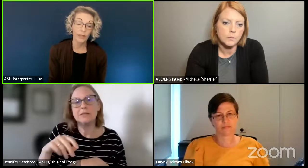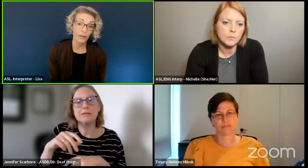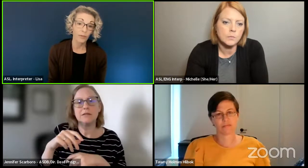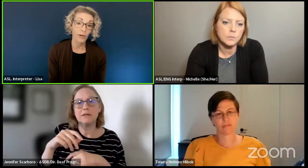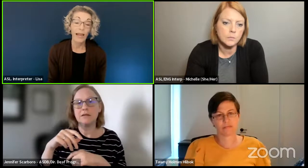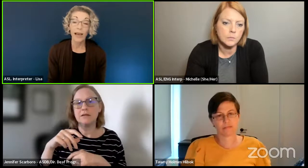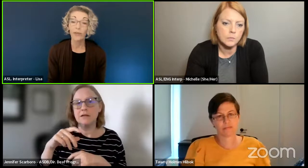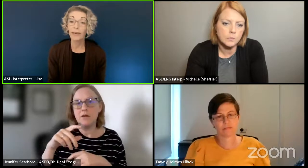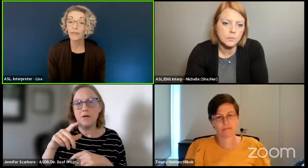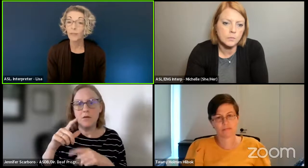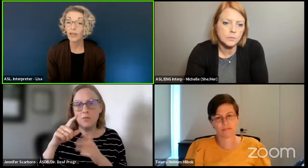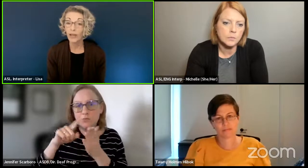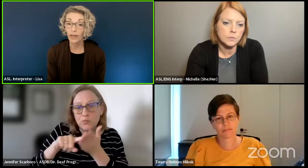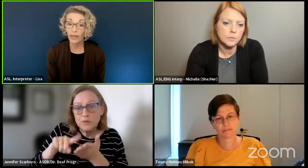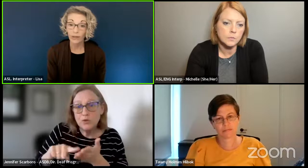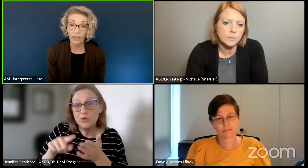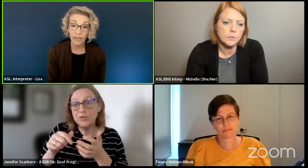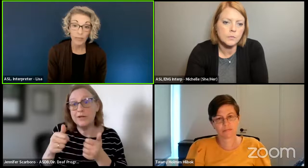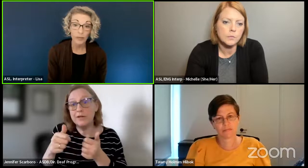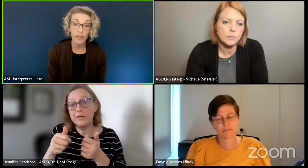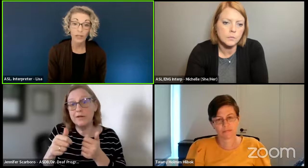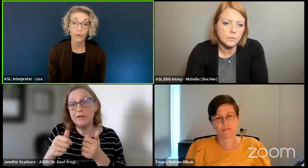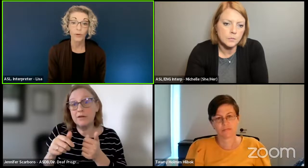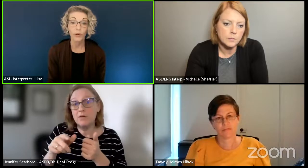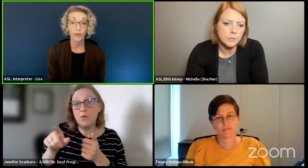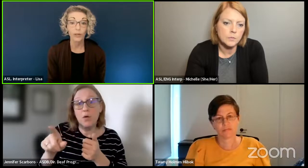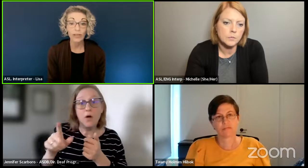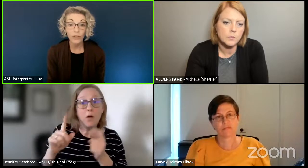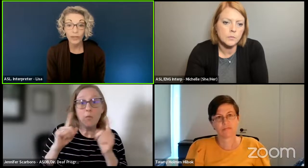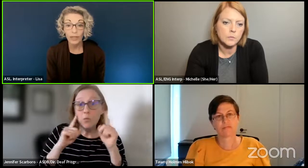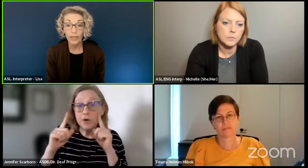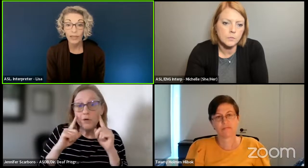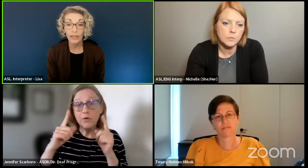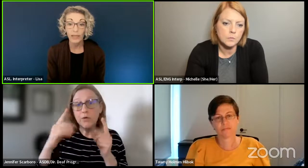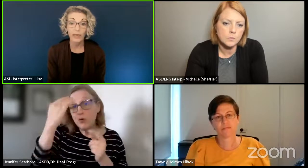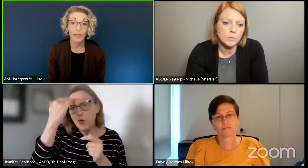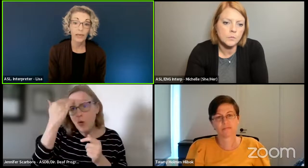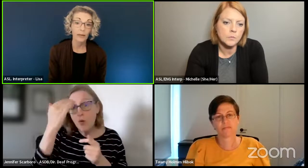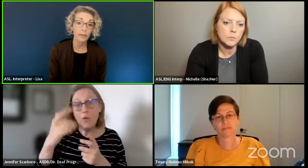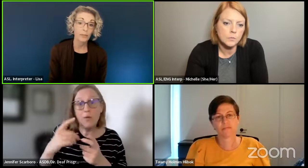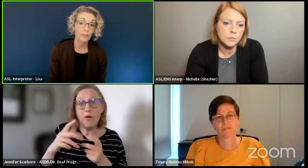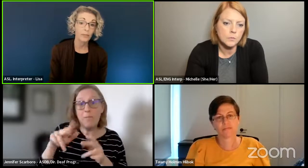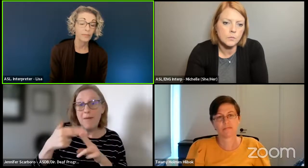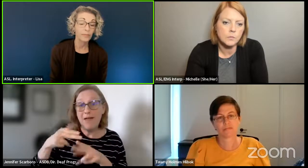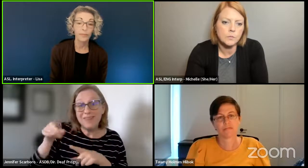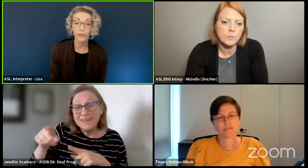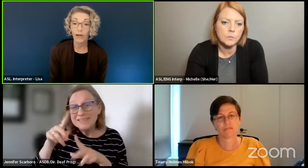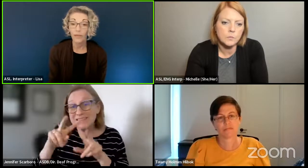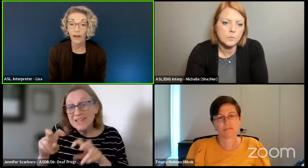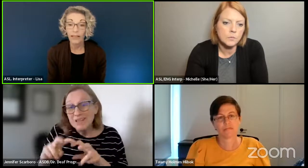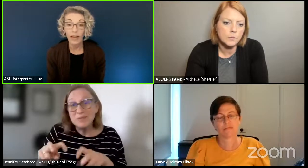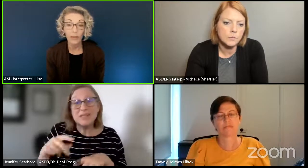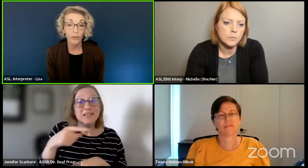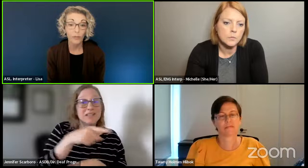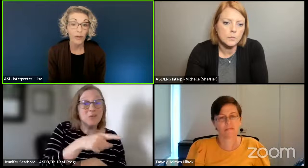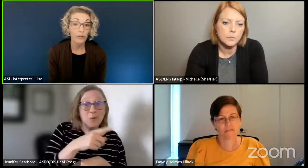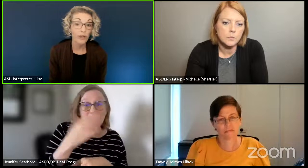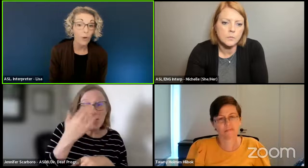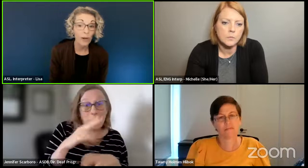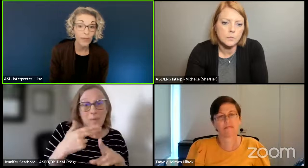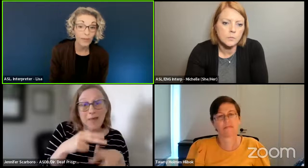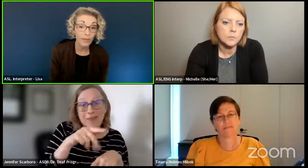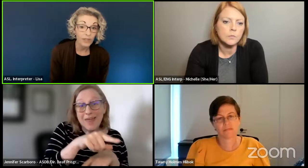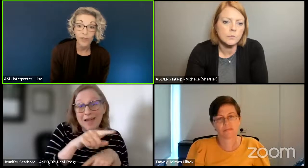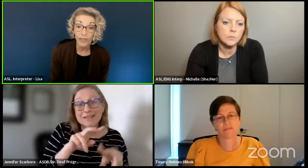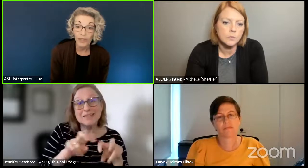ideas. We're gathering information on other assessments. We're researching, trying to find out what people